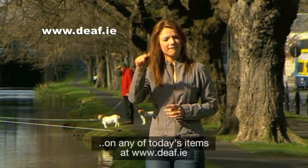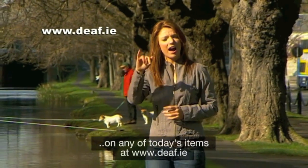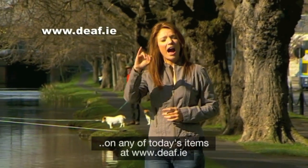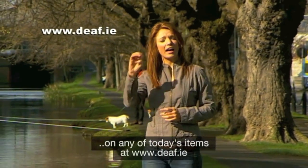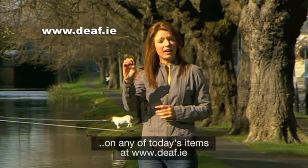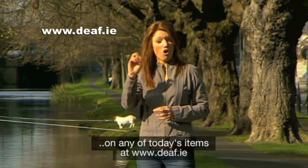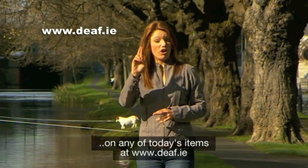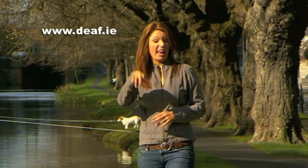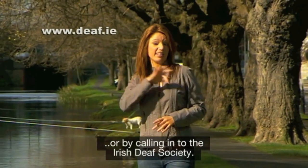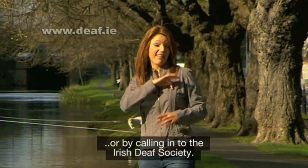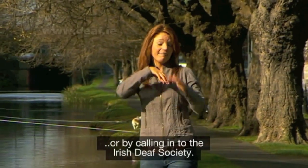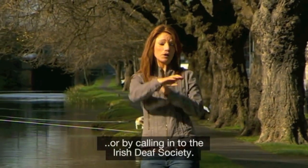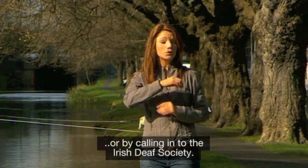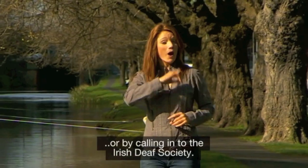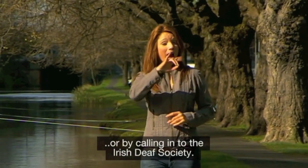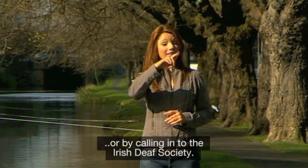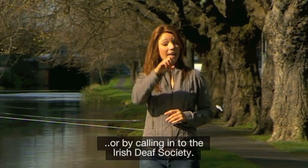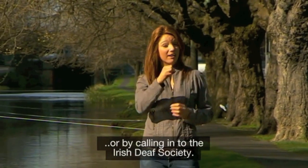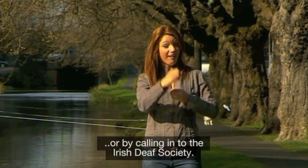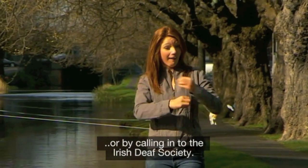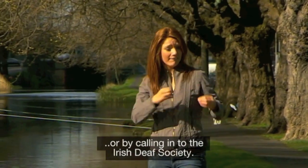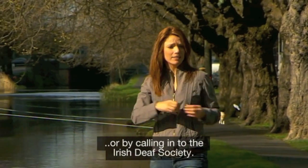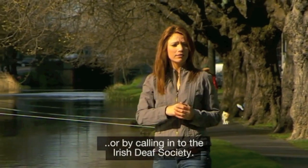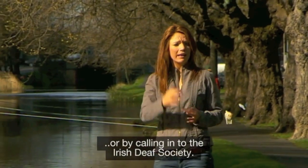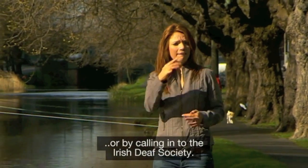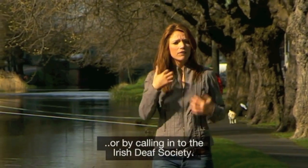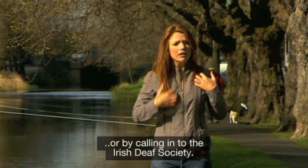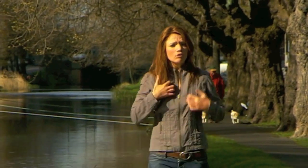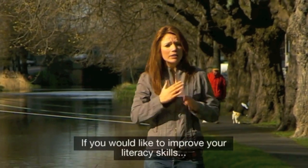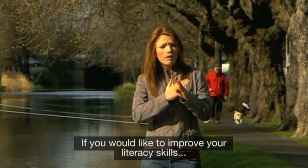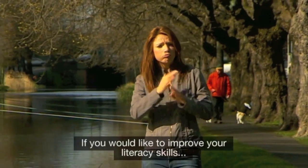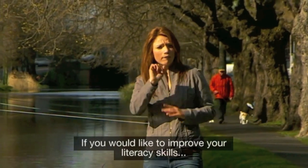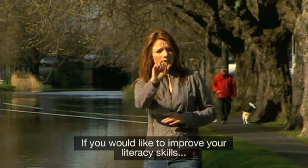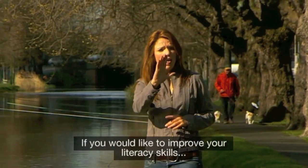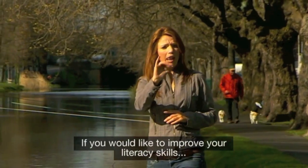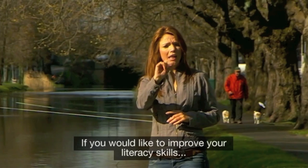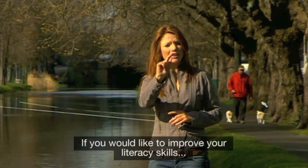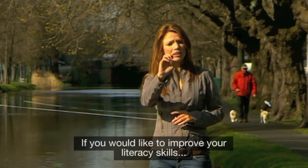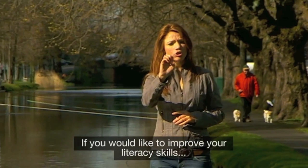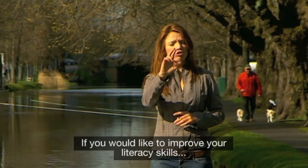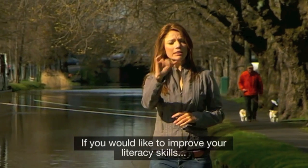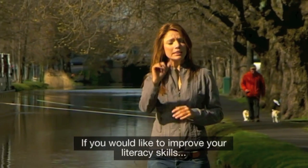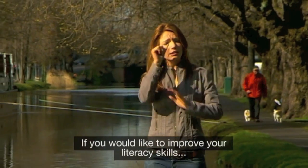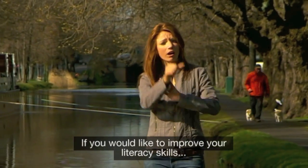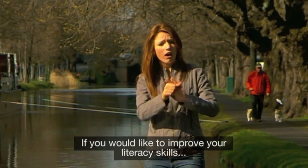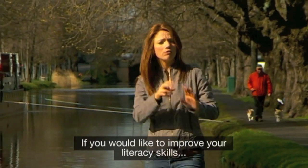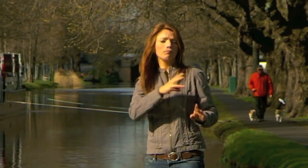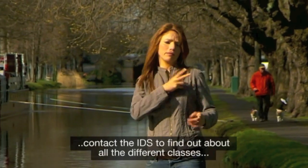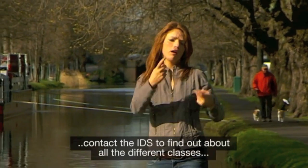www.deaf.ie or by calling into the Irish Deaf Society. If you would like to improve your literacy skills, contact the IDS